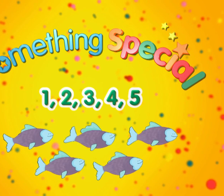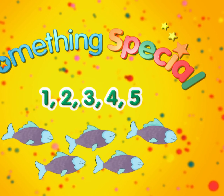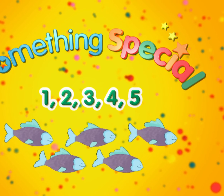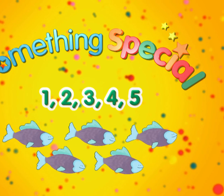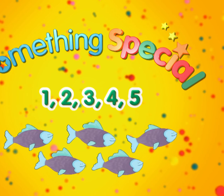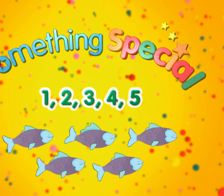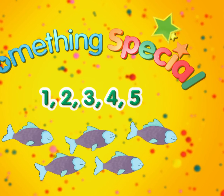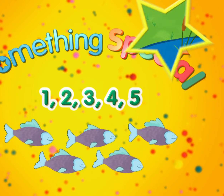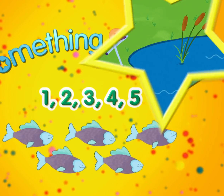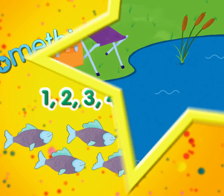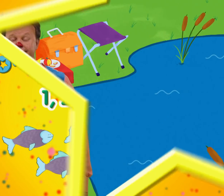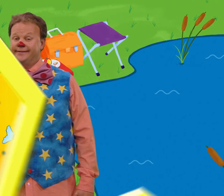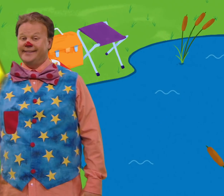1, 2, 3, 4, 5.